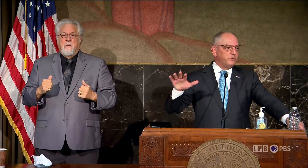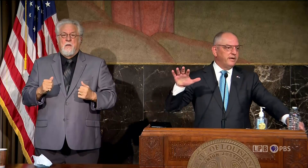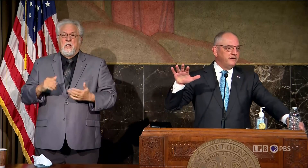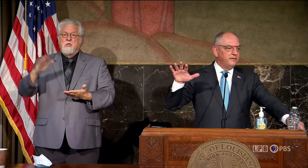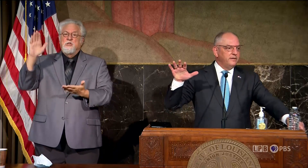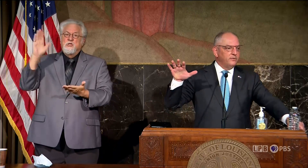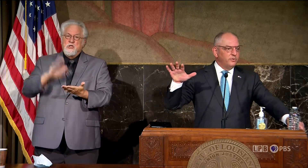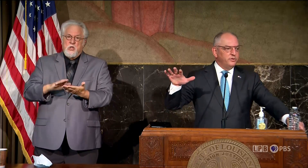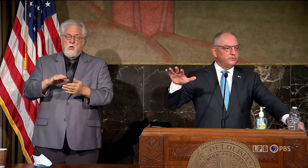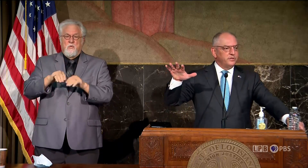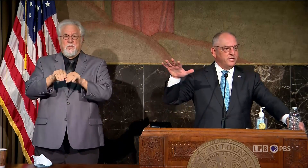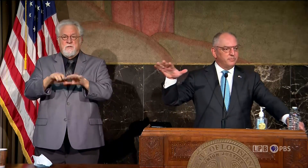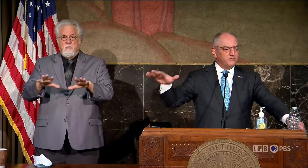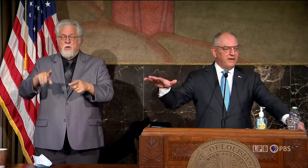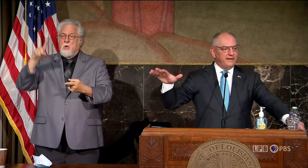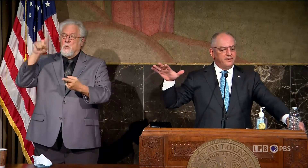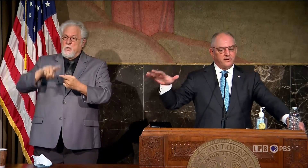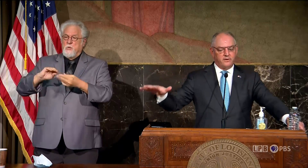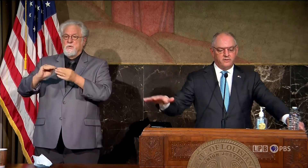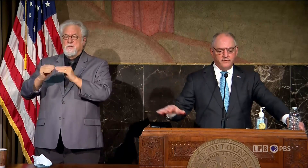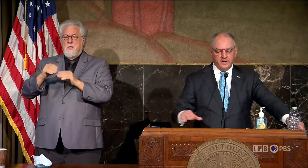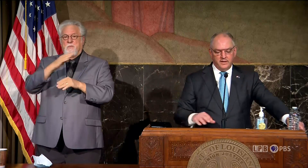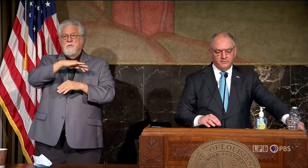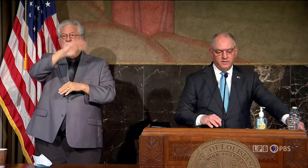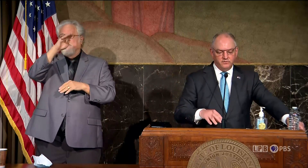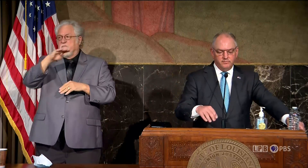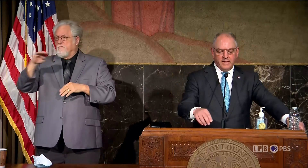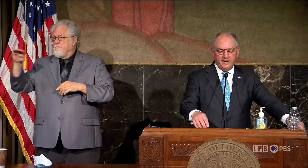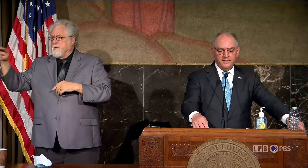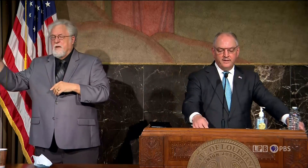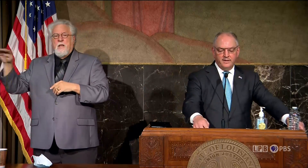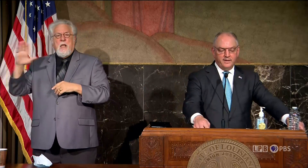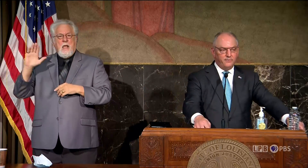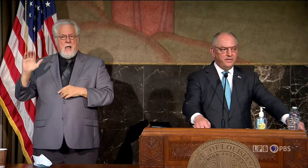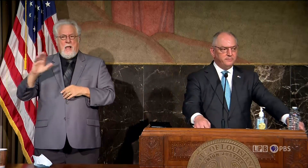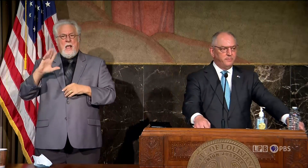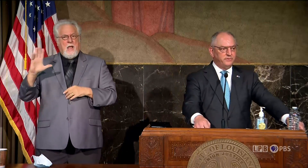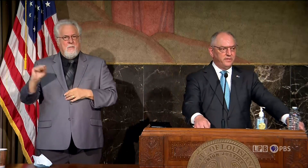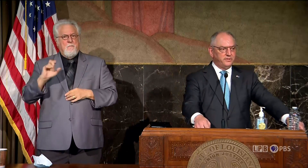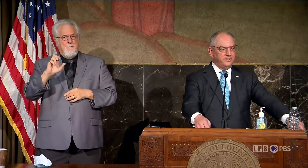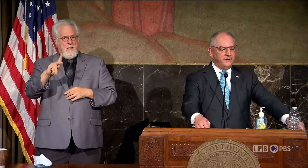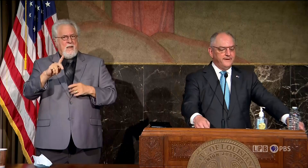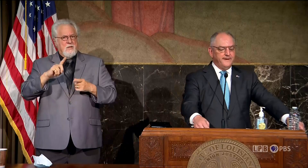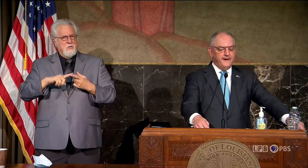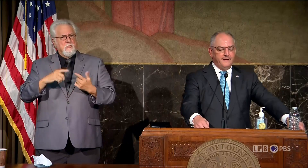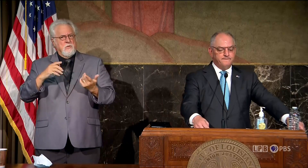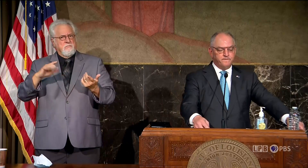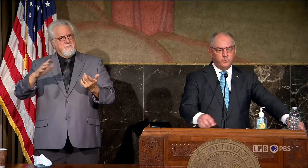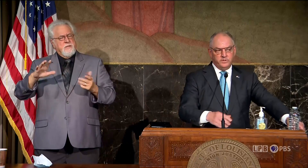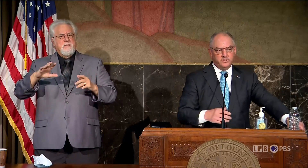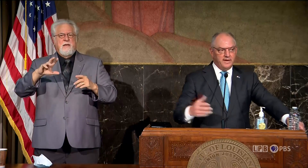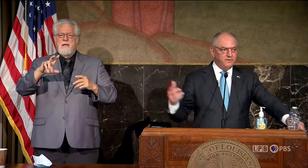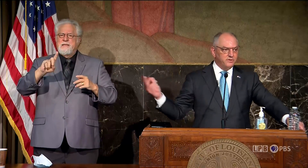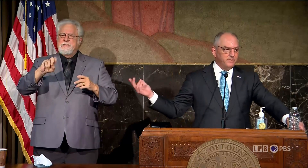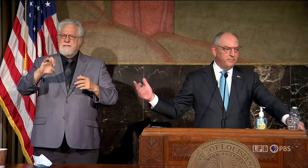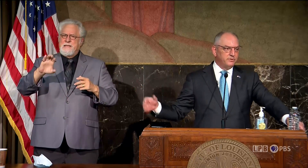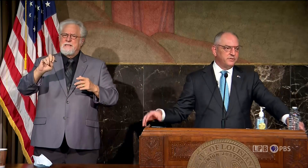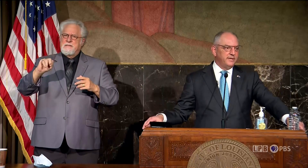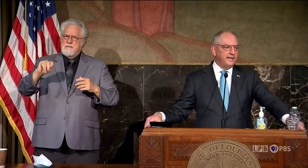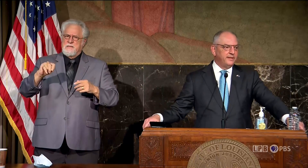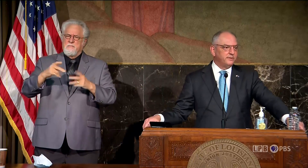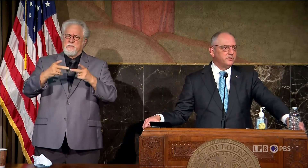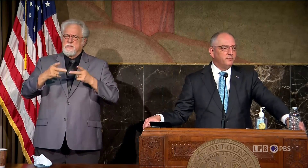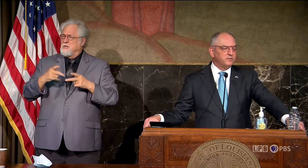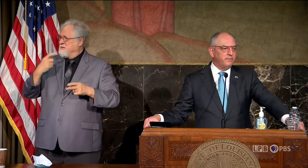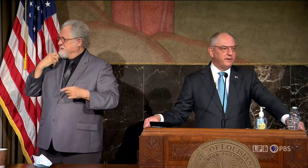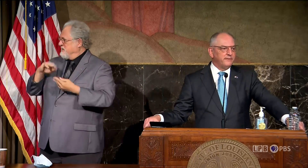the spread, reduce the numbers, flatten the curve, and get ourselves back in a reasonable position. We just gave you some numbers